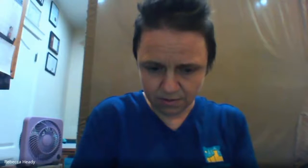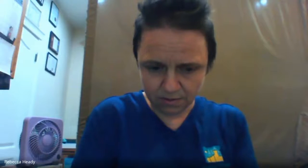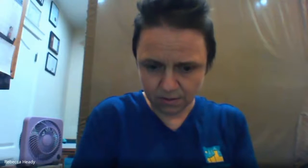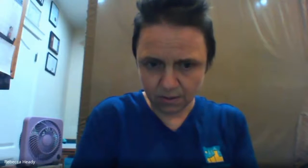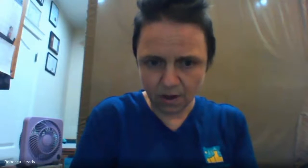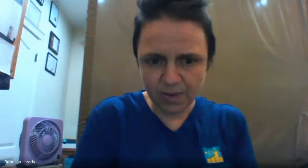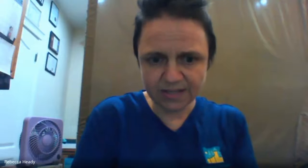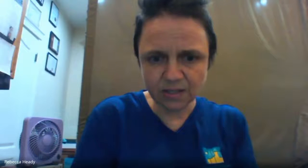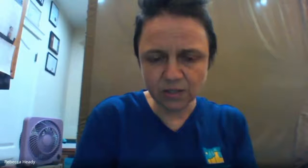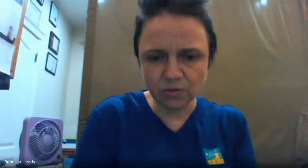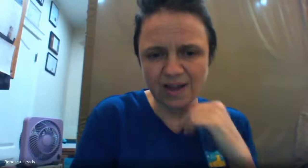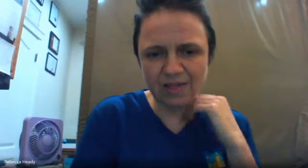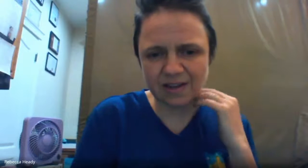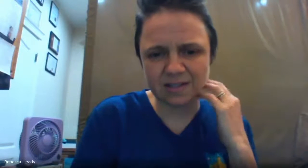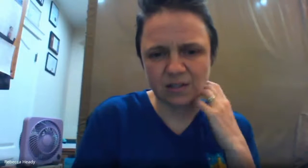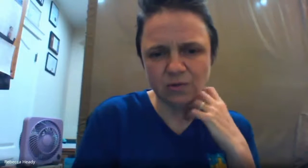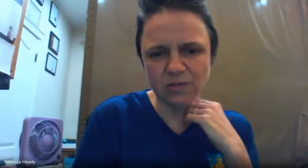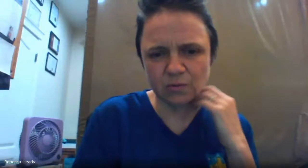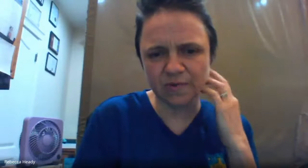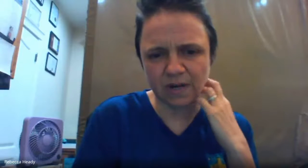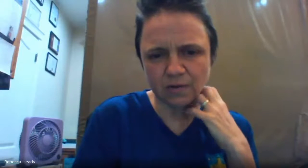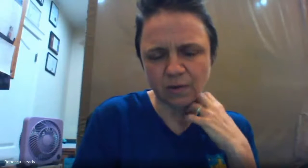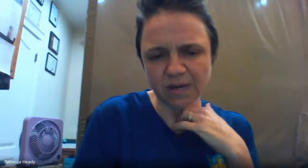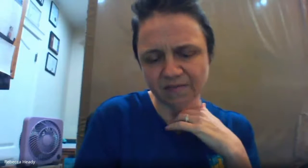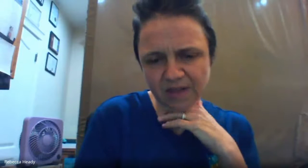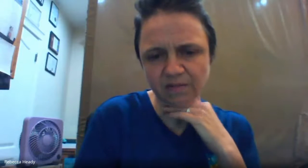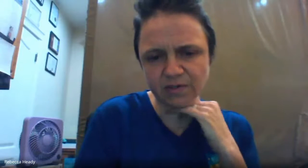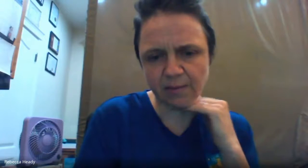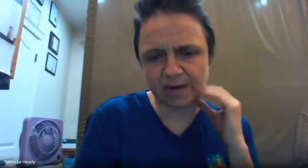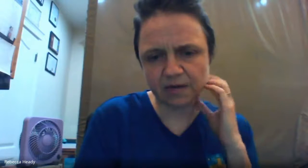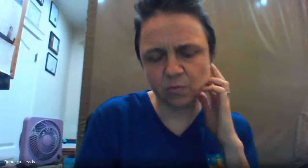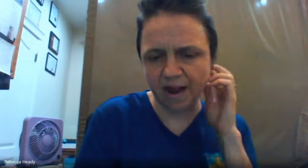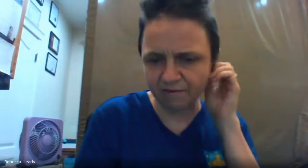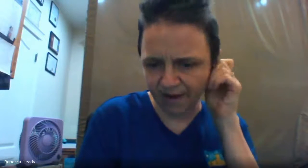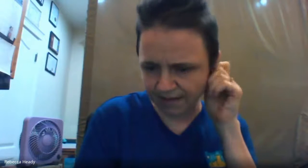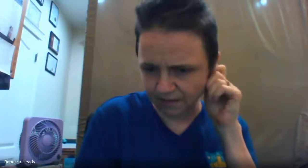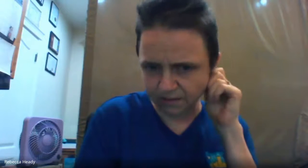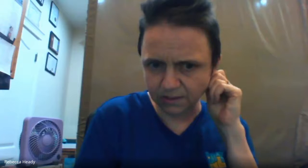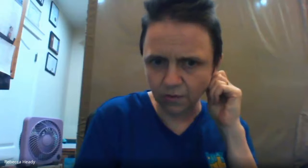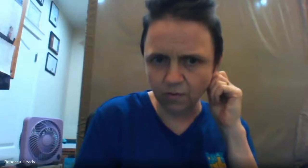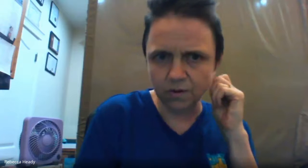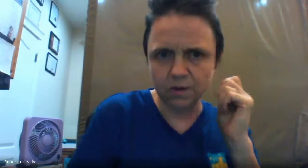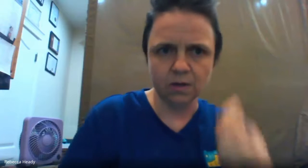www.dailymoth.com. I think it's a YouTube video. So, but I think if you type that in, you might find it. So. Yeah, it pops right